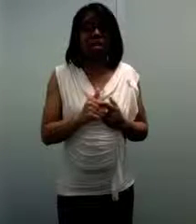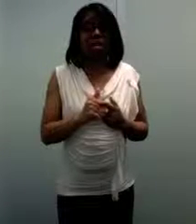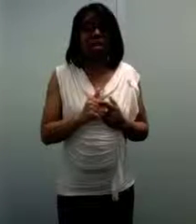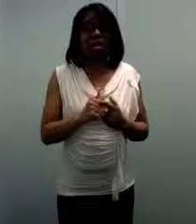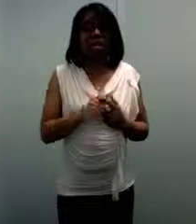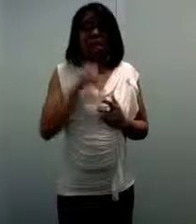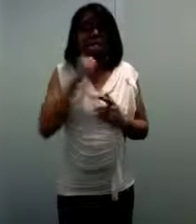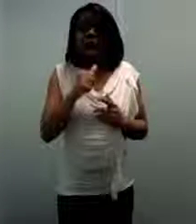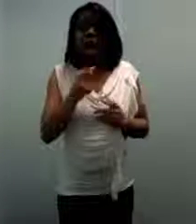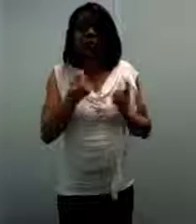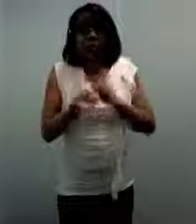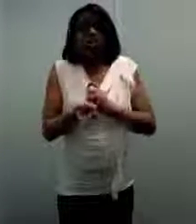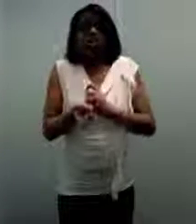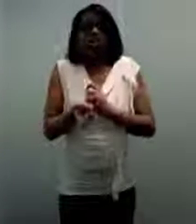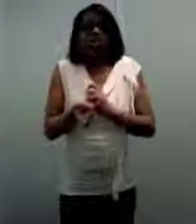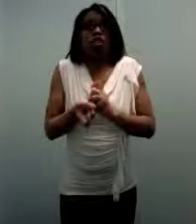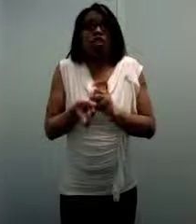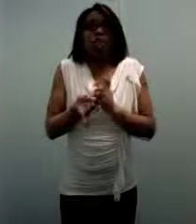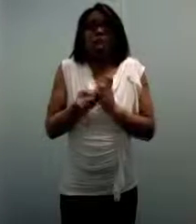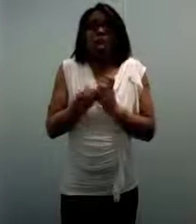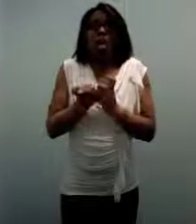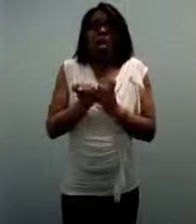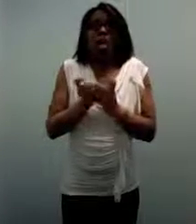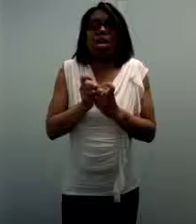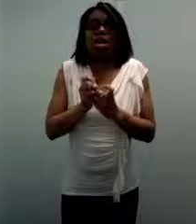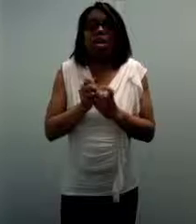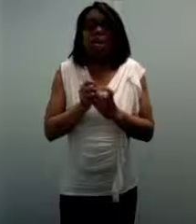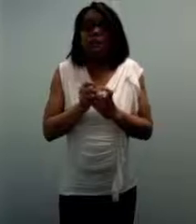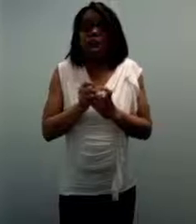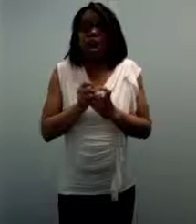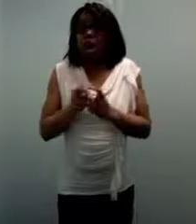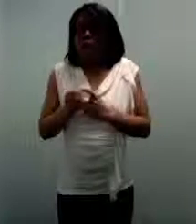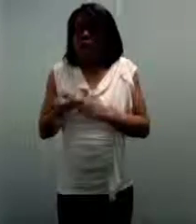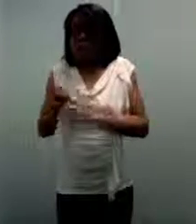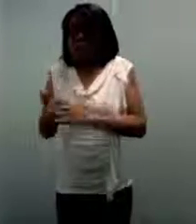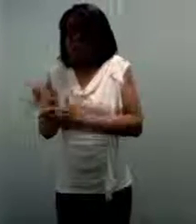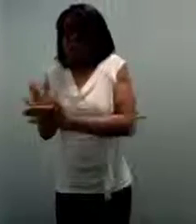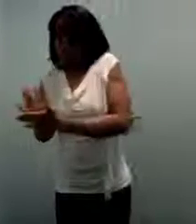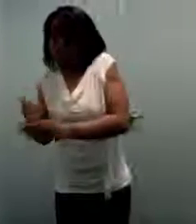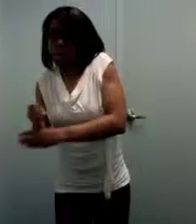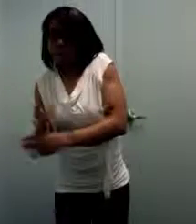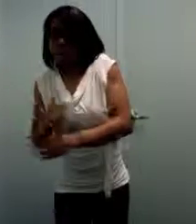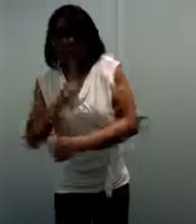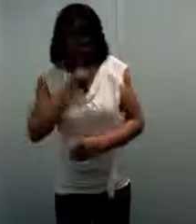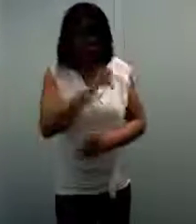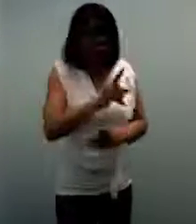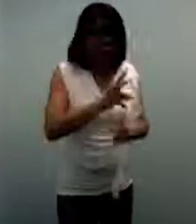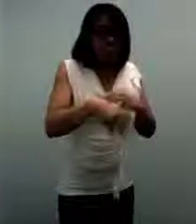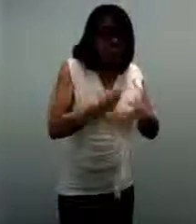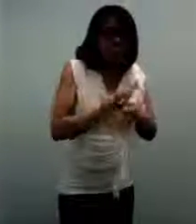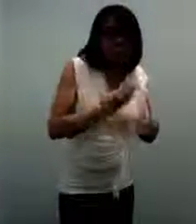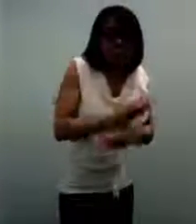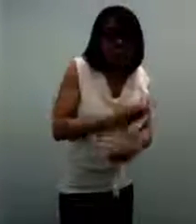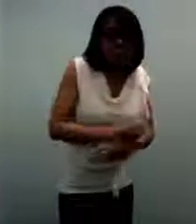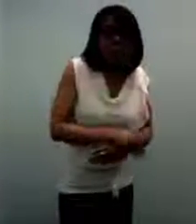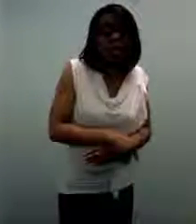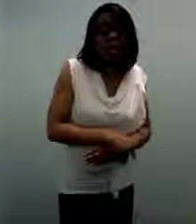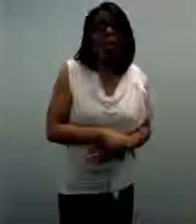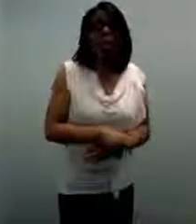change. We're trying to cross a chasm here between school math and the real-world math. And you know, if you walk across a chasm, you end up making